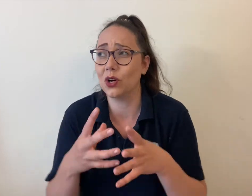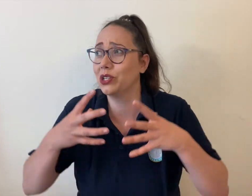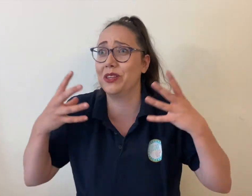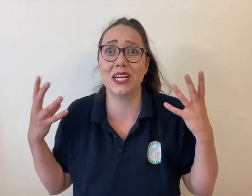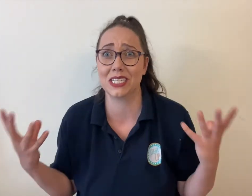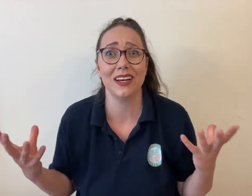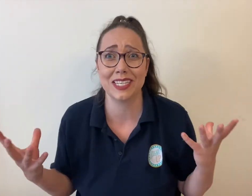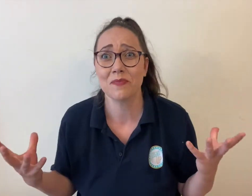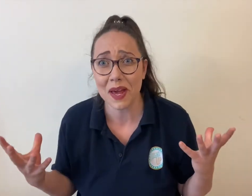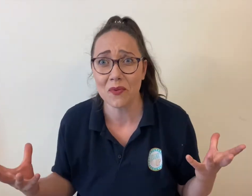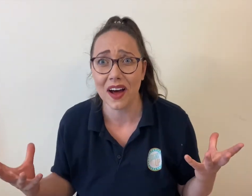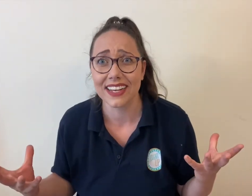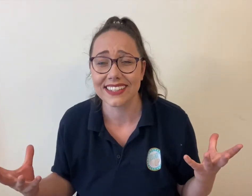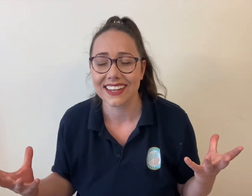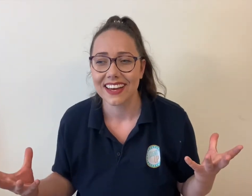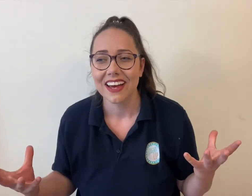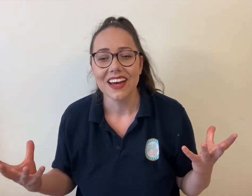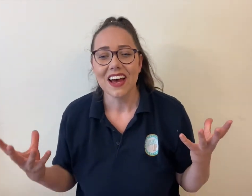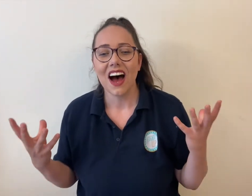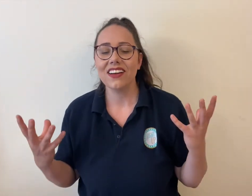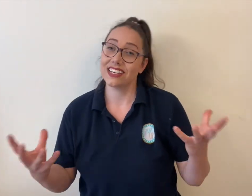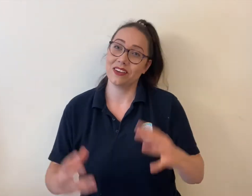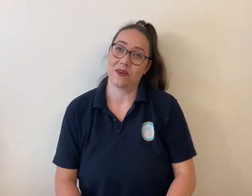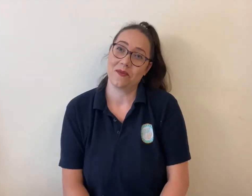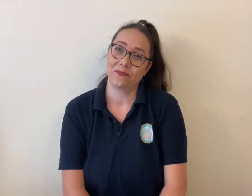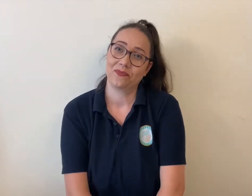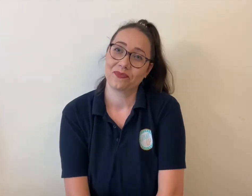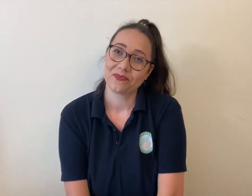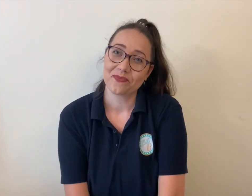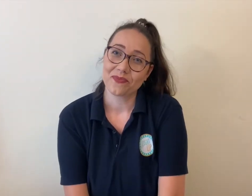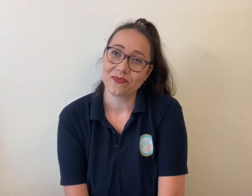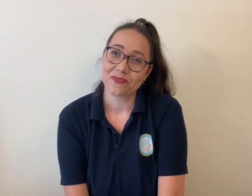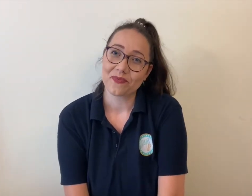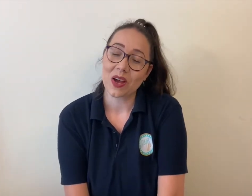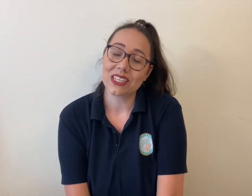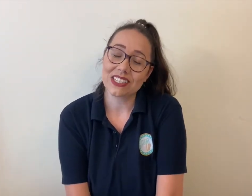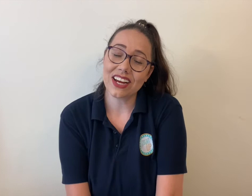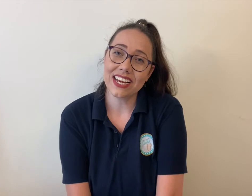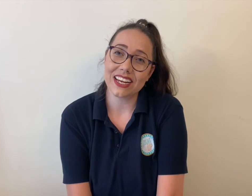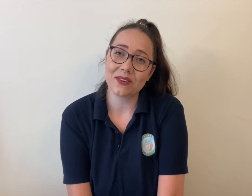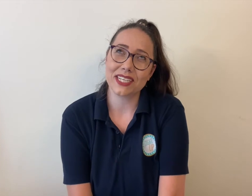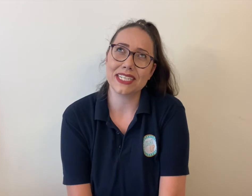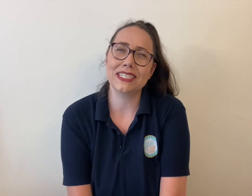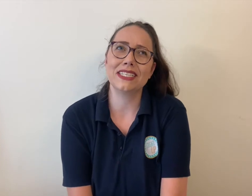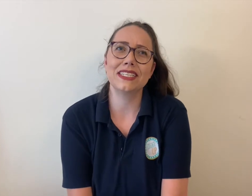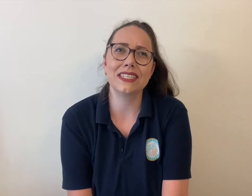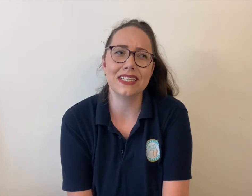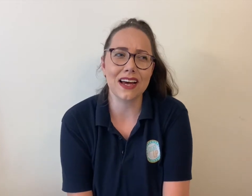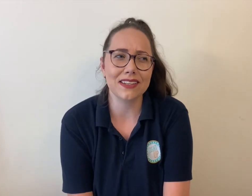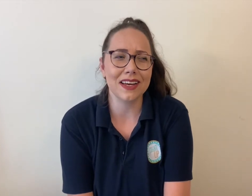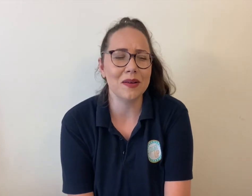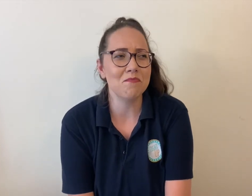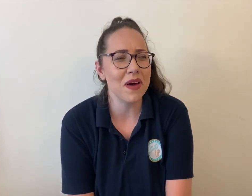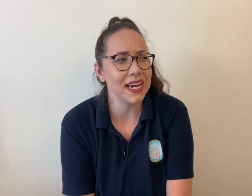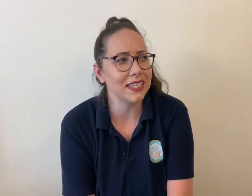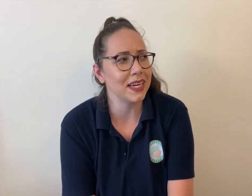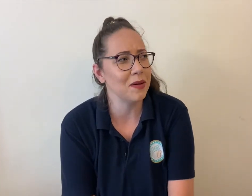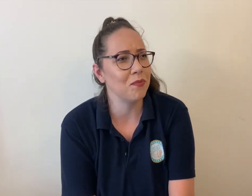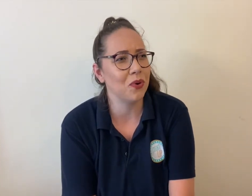onto the exciting big words. I'll tell you why. Sign language is such an amazing,